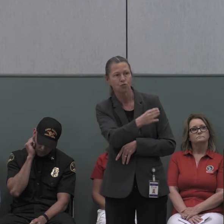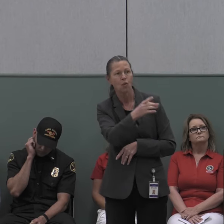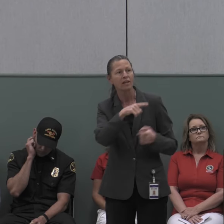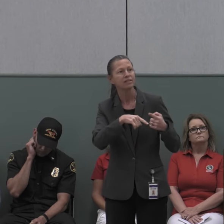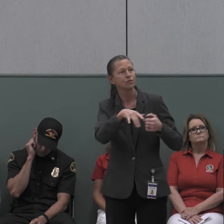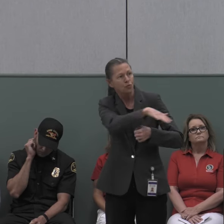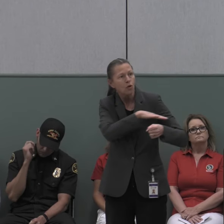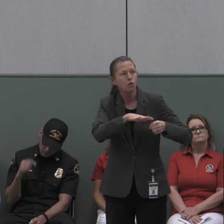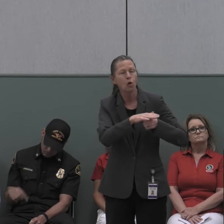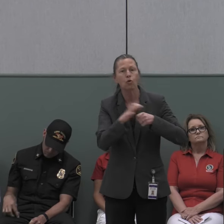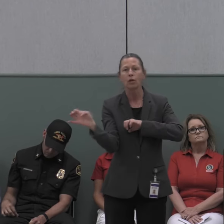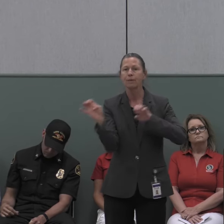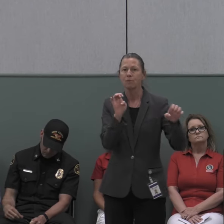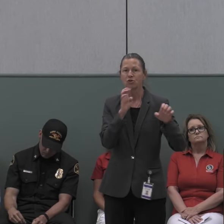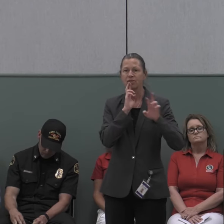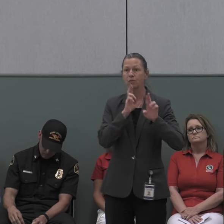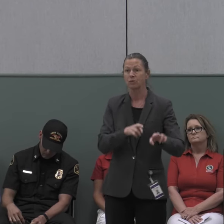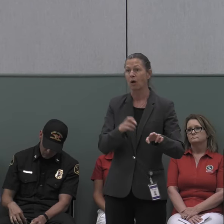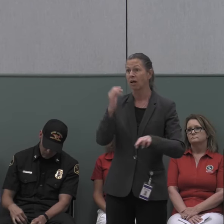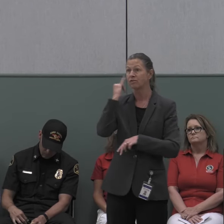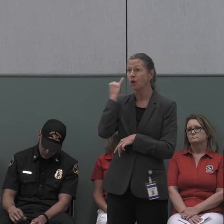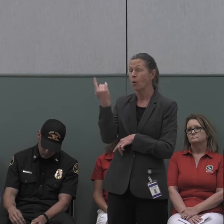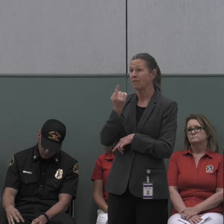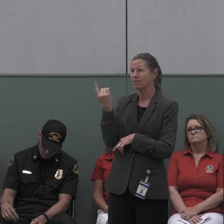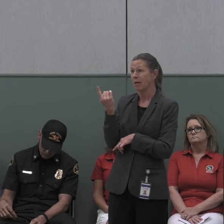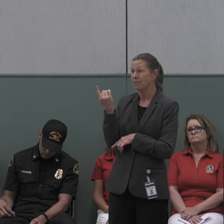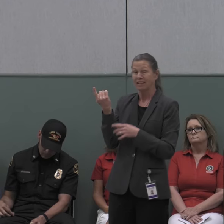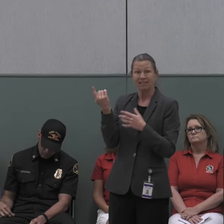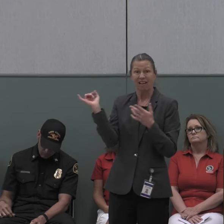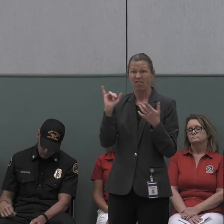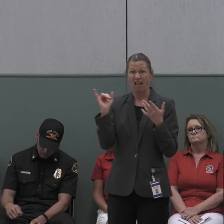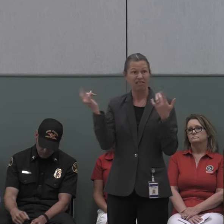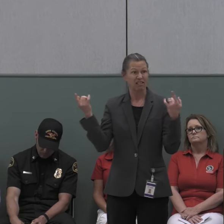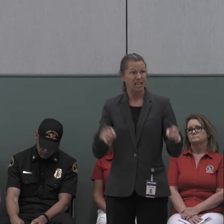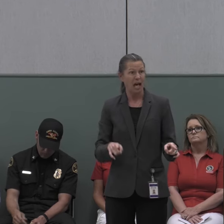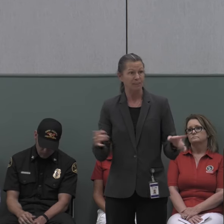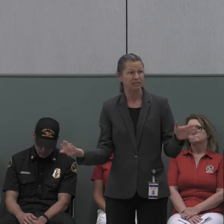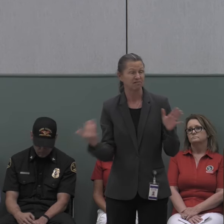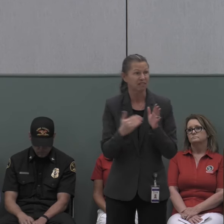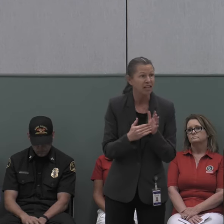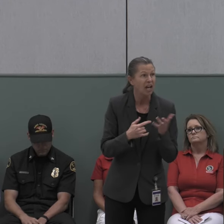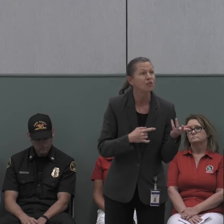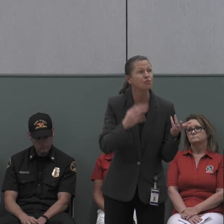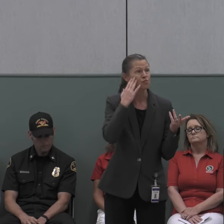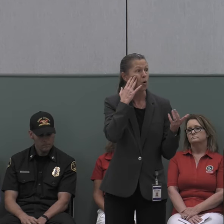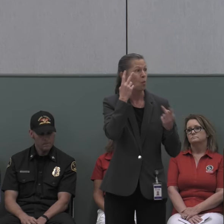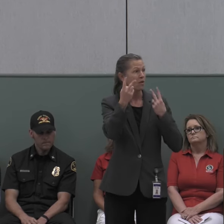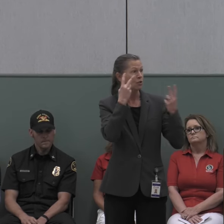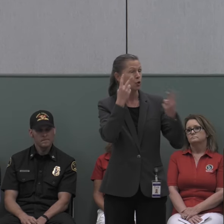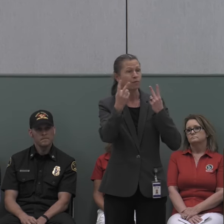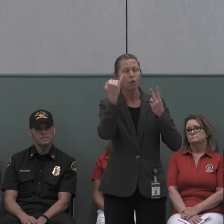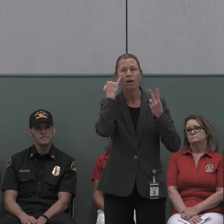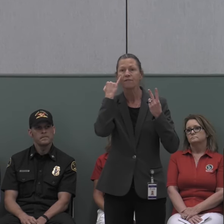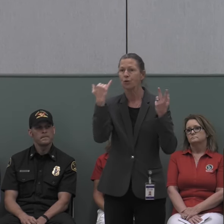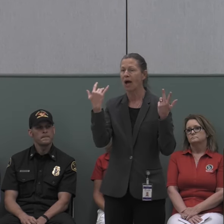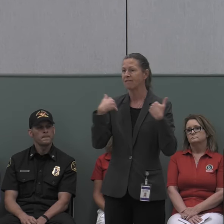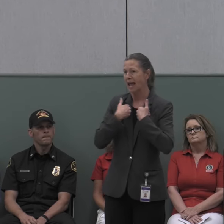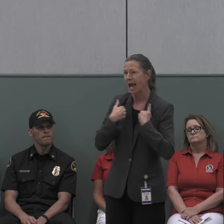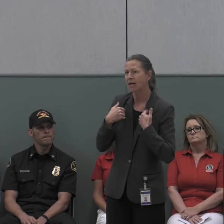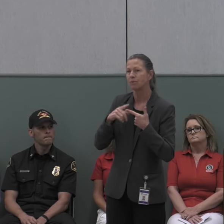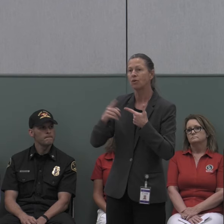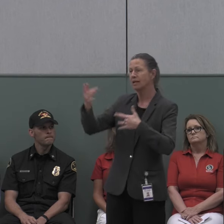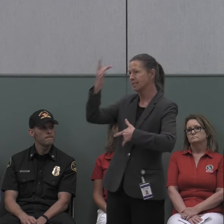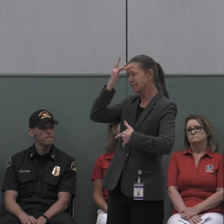emergency response. So if something like this ever happens in regards to anything, they know what to look for. If you have an animal, if you have a sick parent, if you